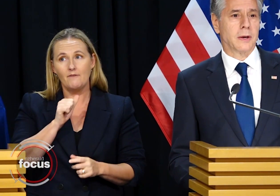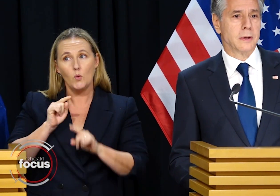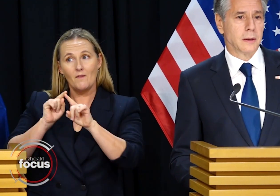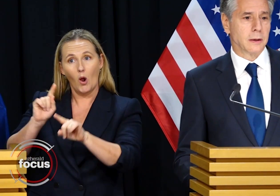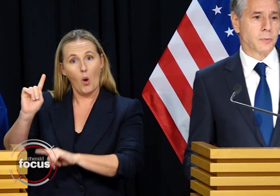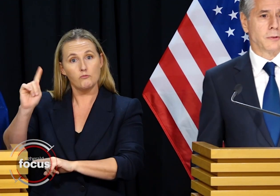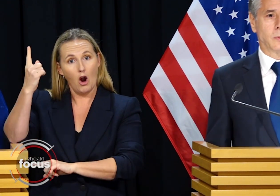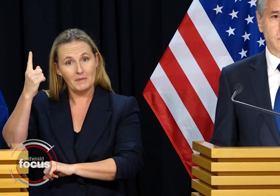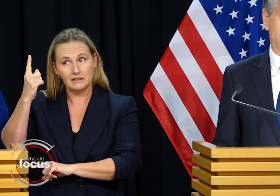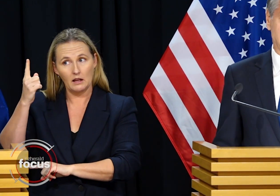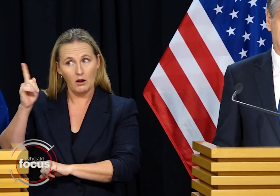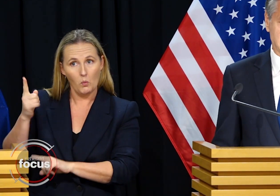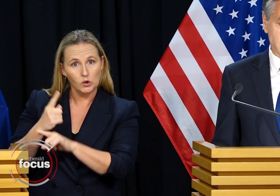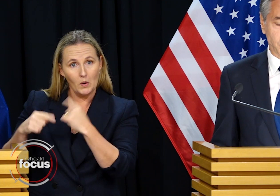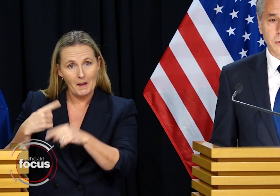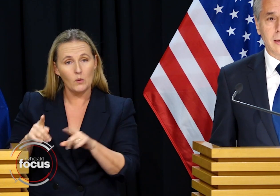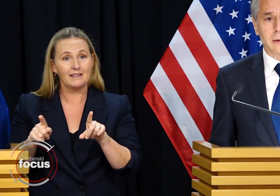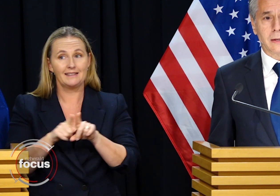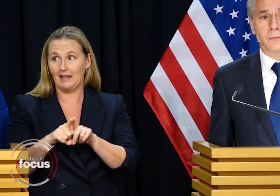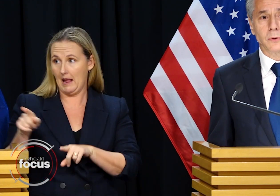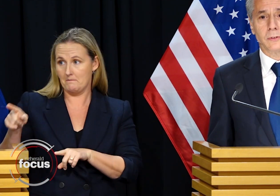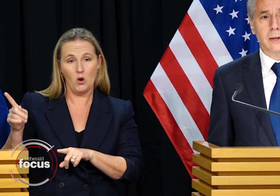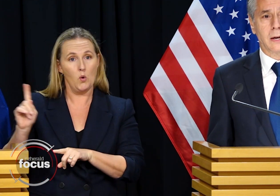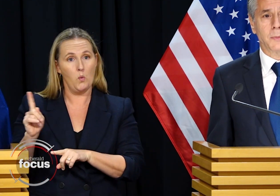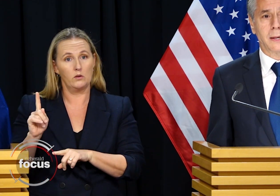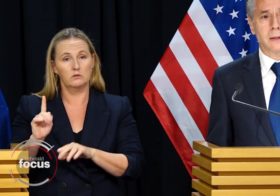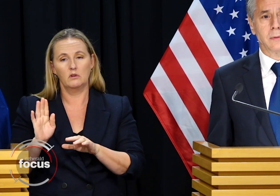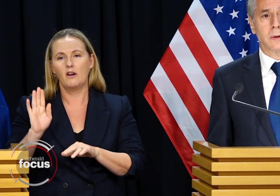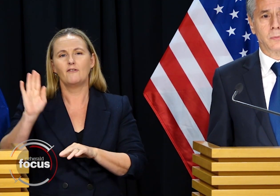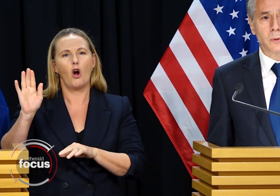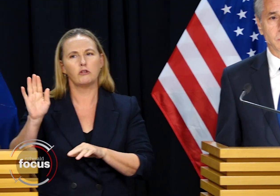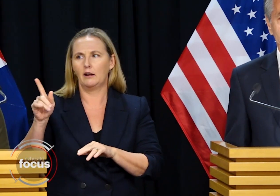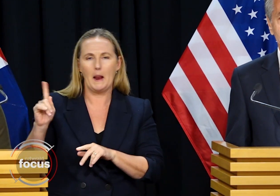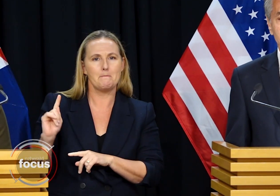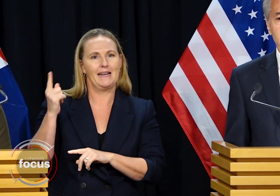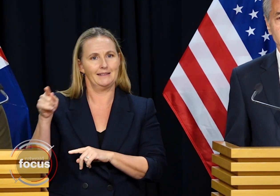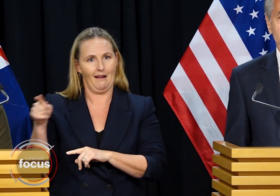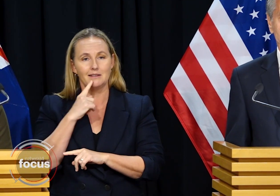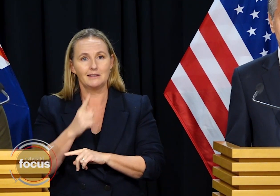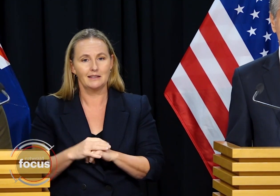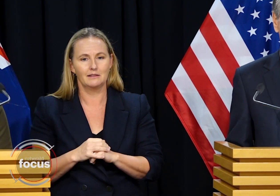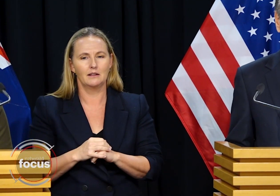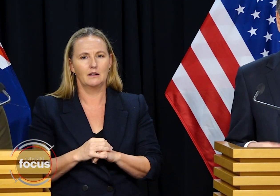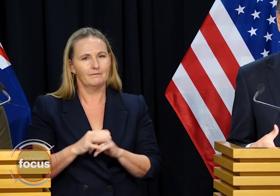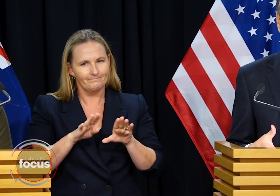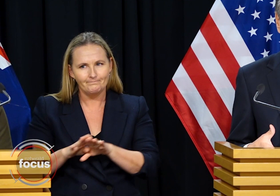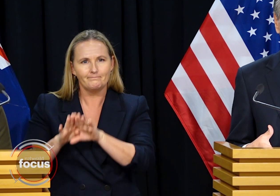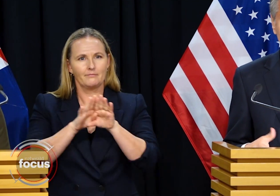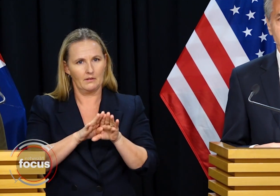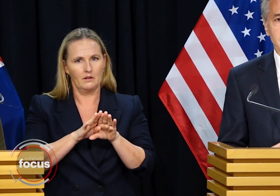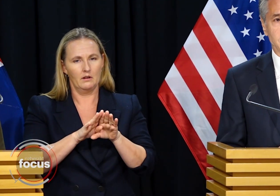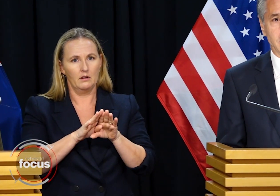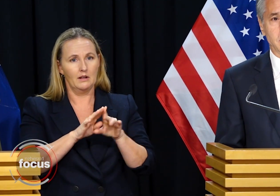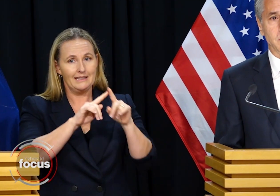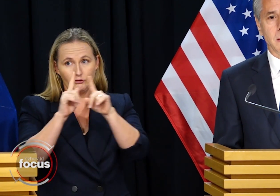Minister has said, as well as what we've said, you'll see that convergence, that commonality of approach. From the